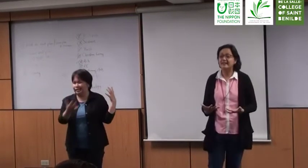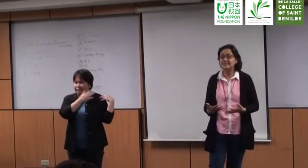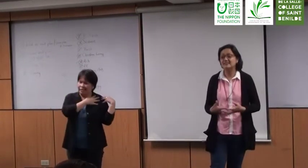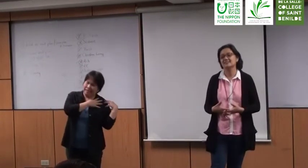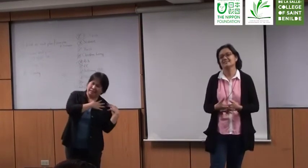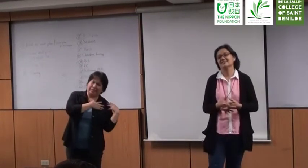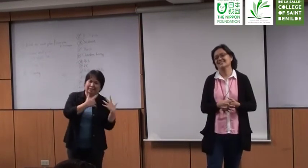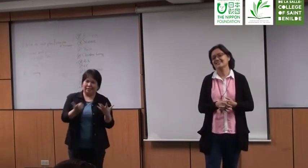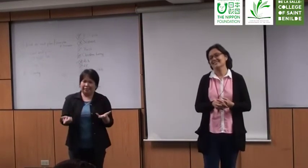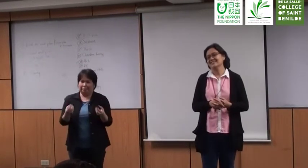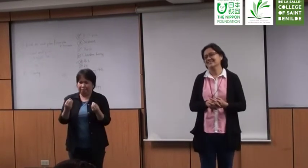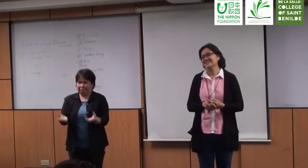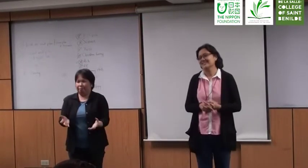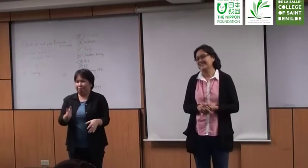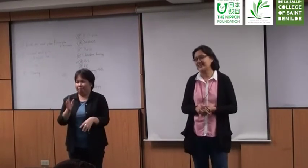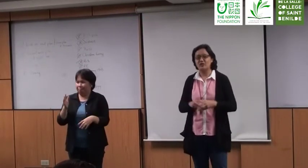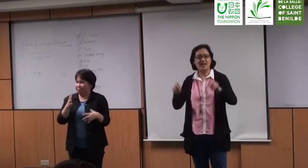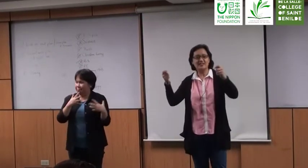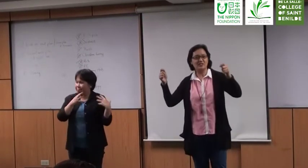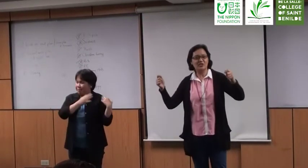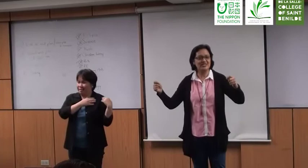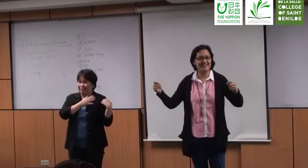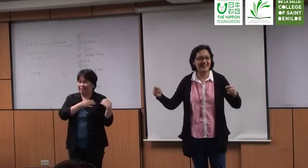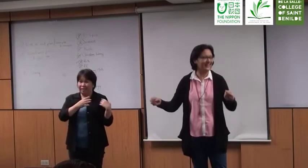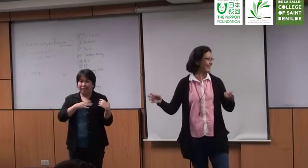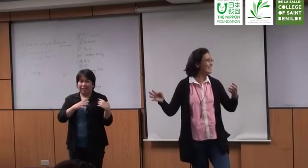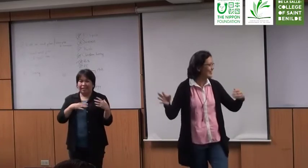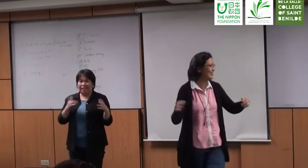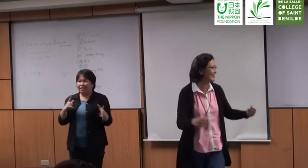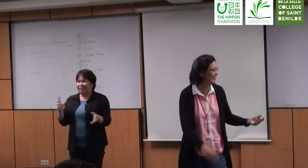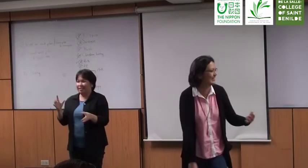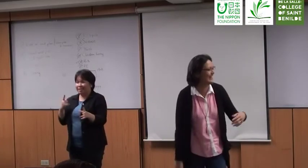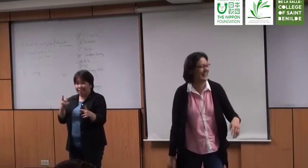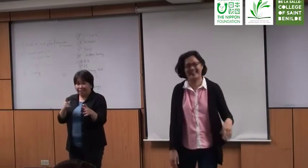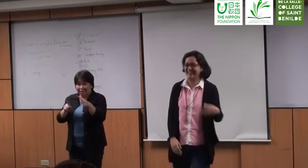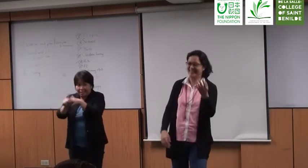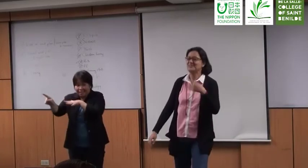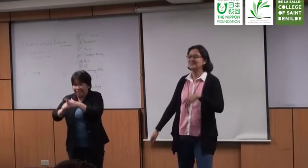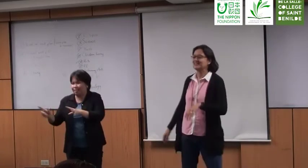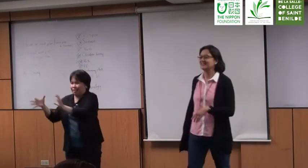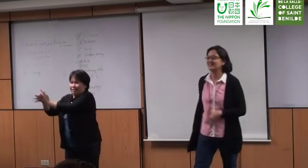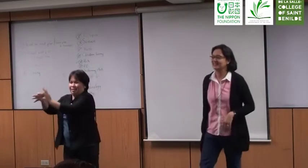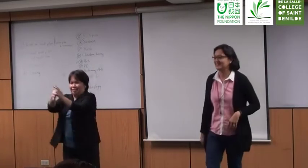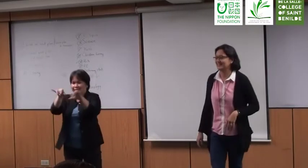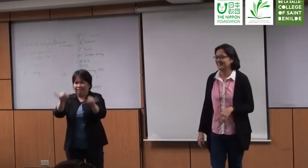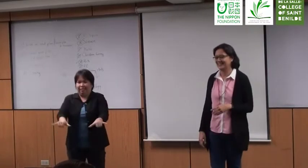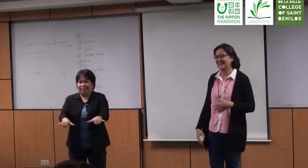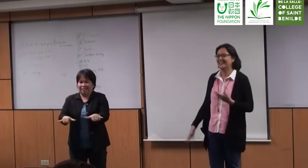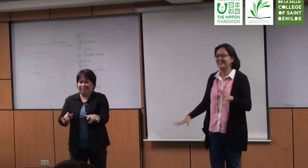our hands? Can you lock the doors now and make sure